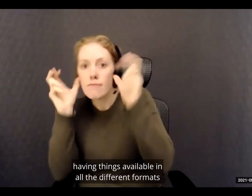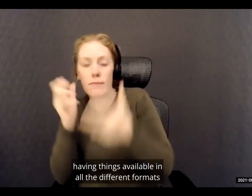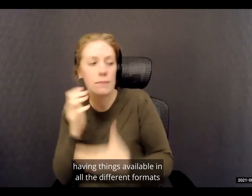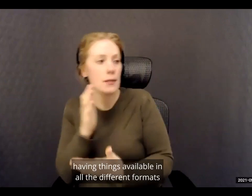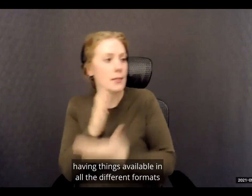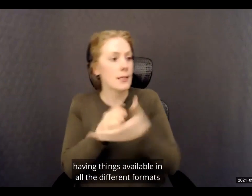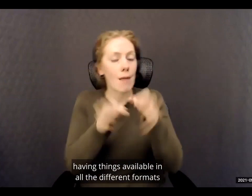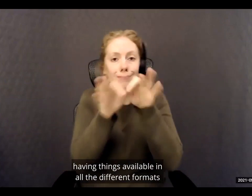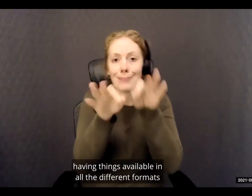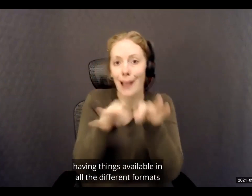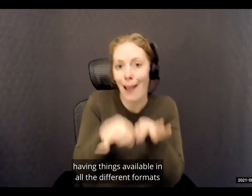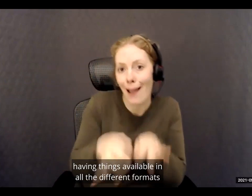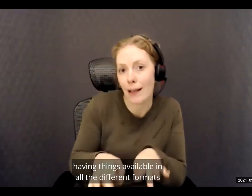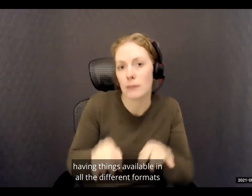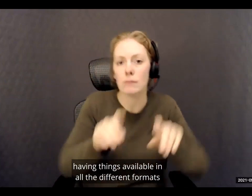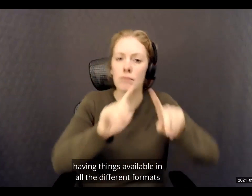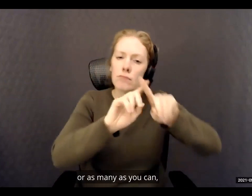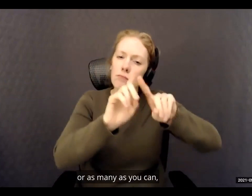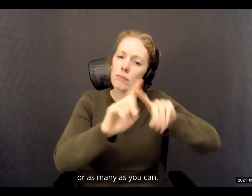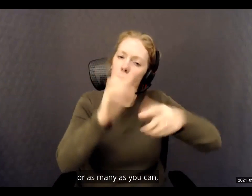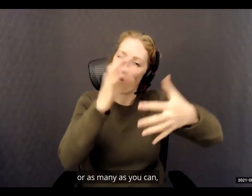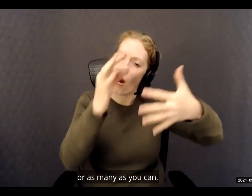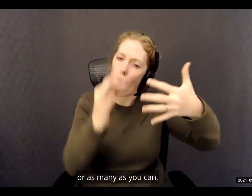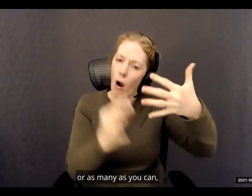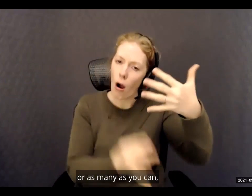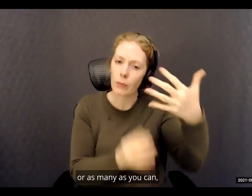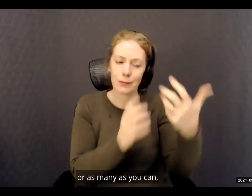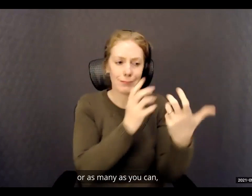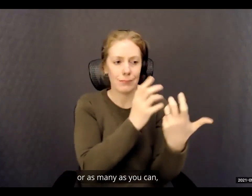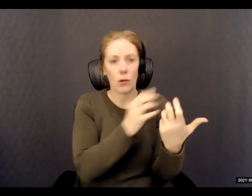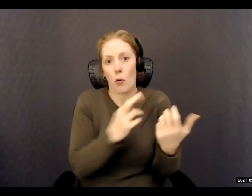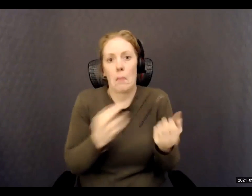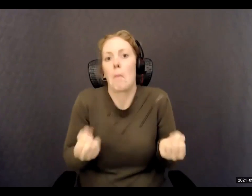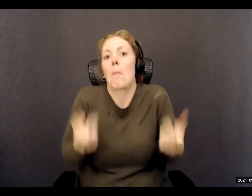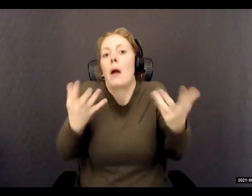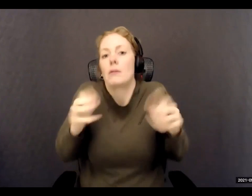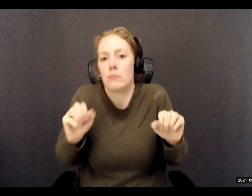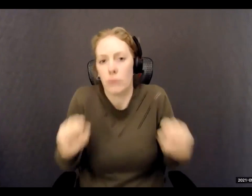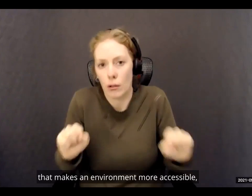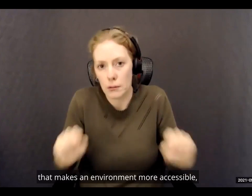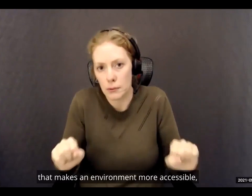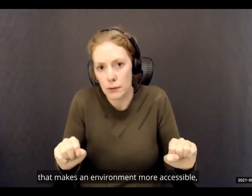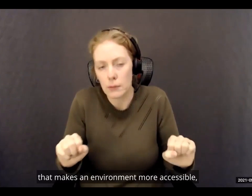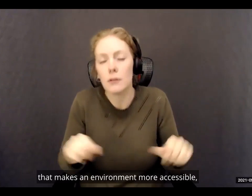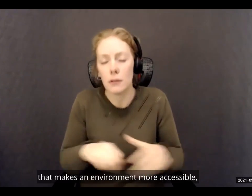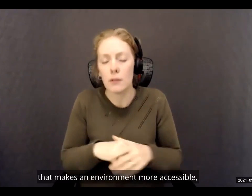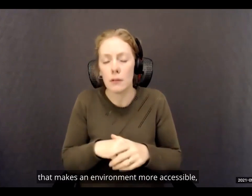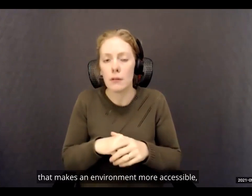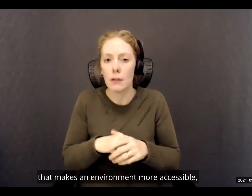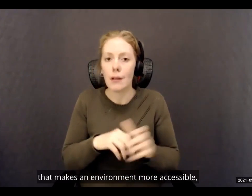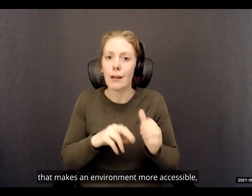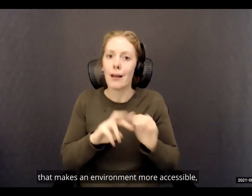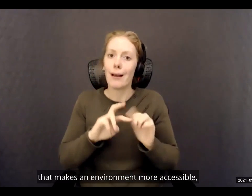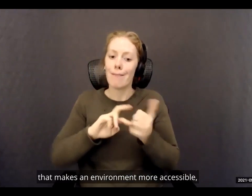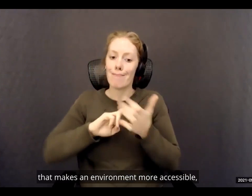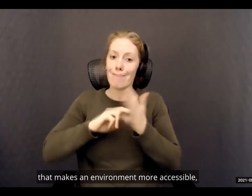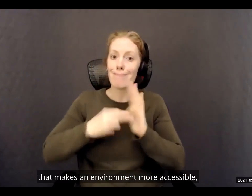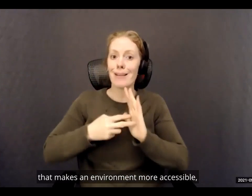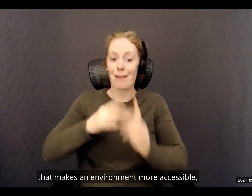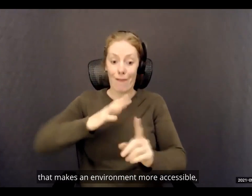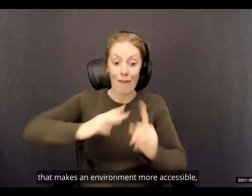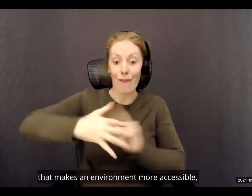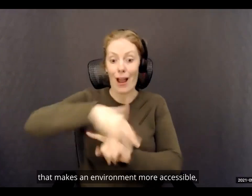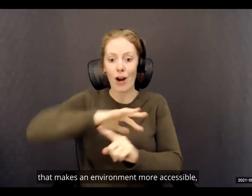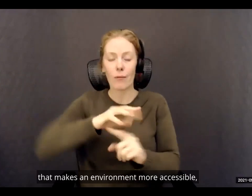in all the different formats or as many as you can, that makes